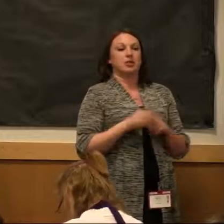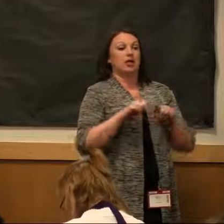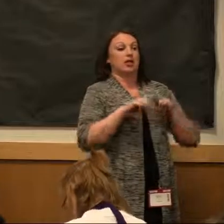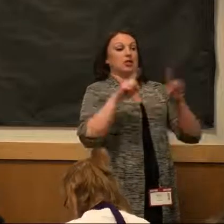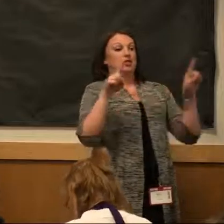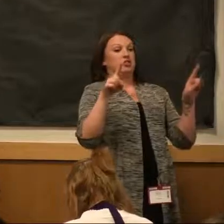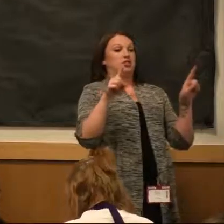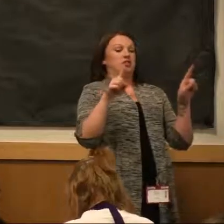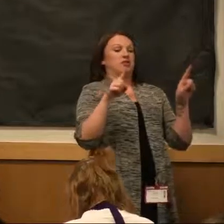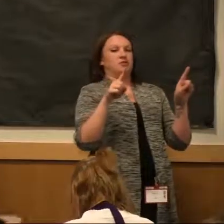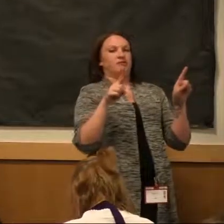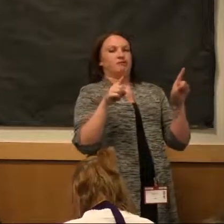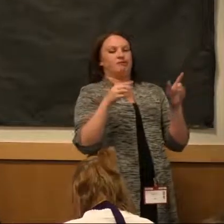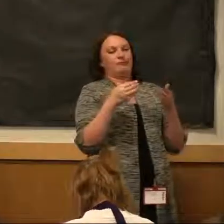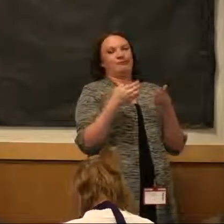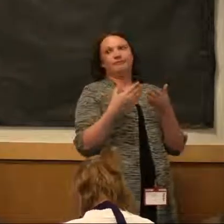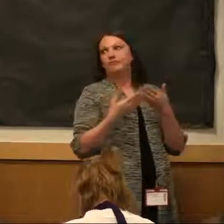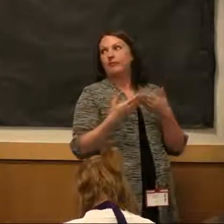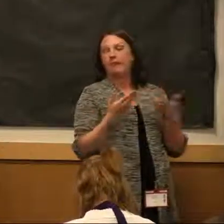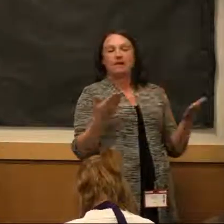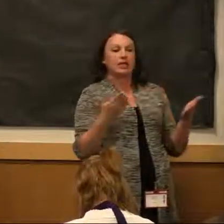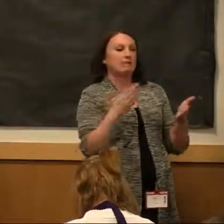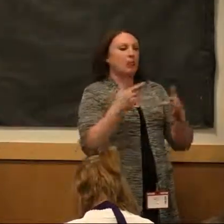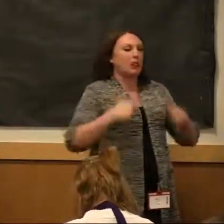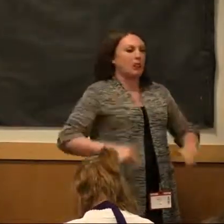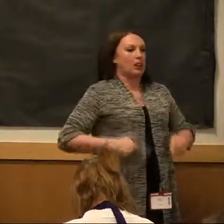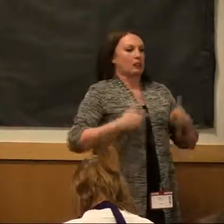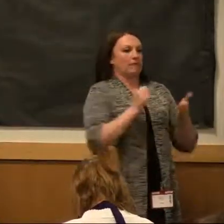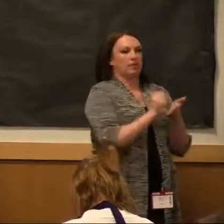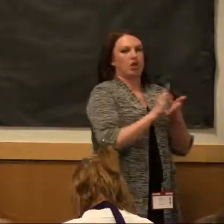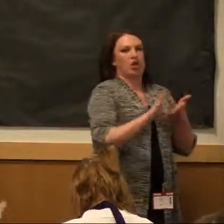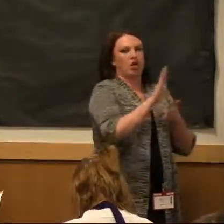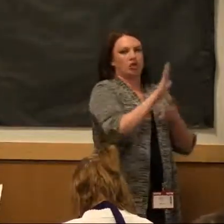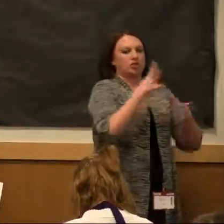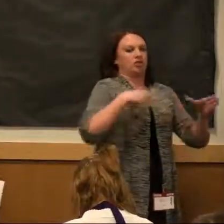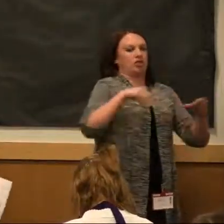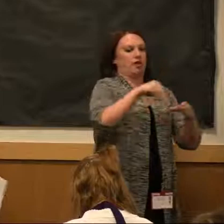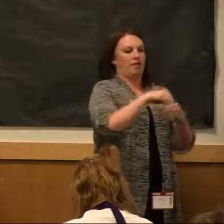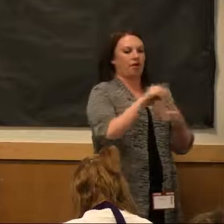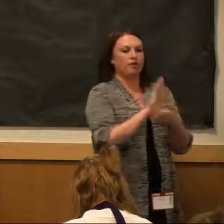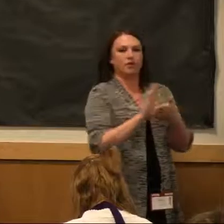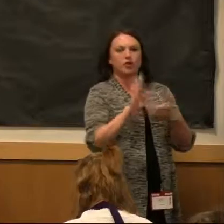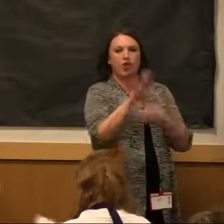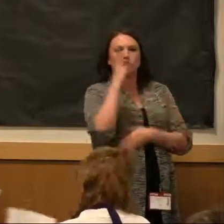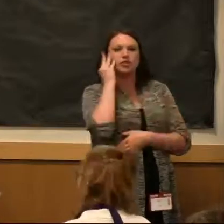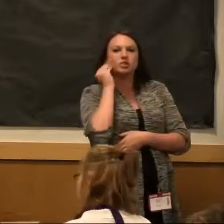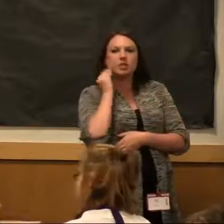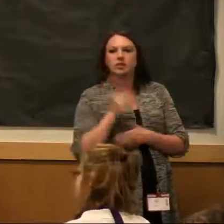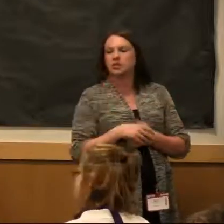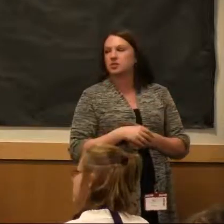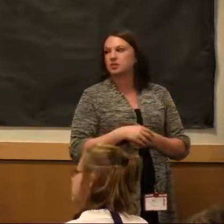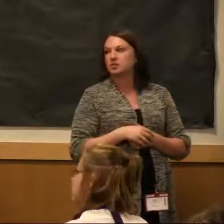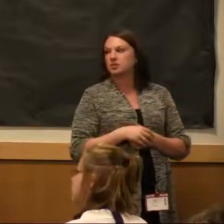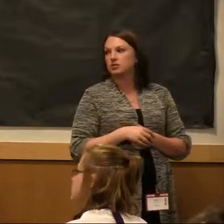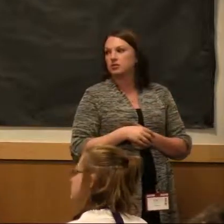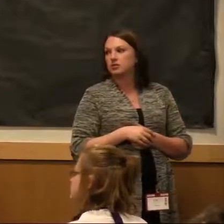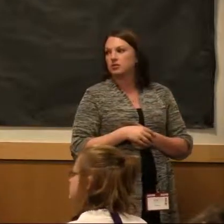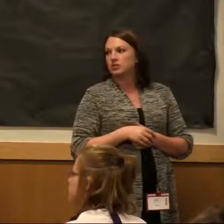of living at college and participating in the college experience. I do believe they have